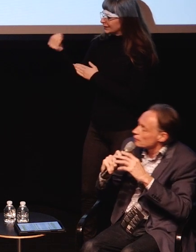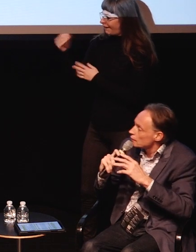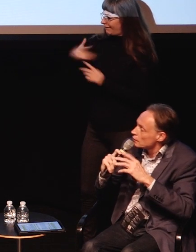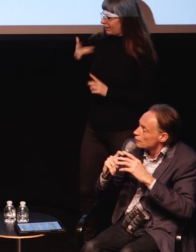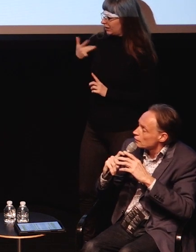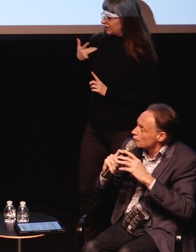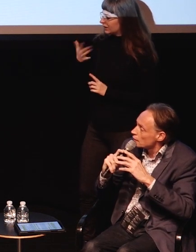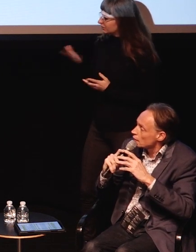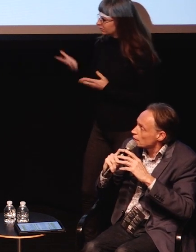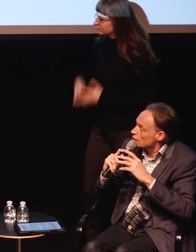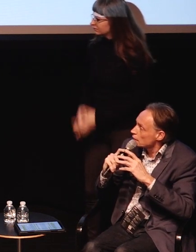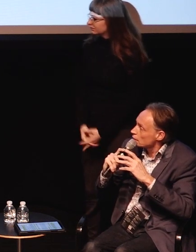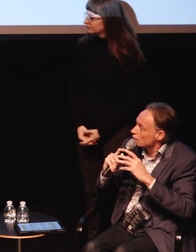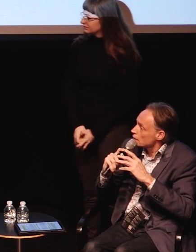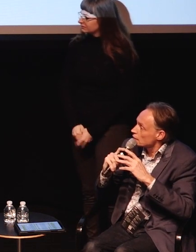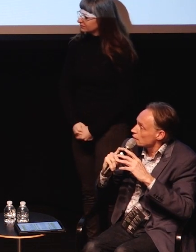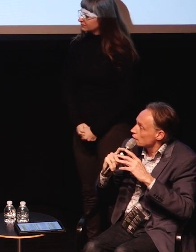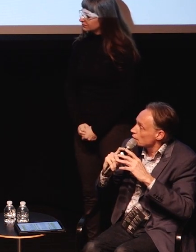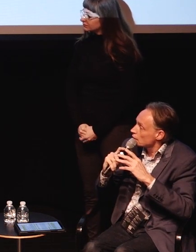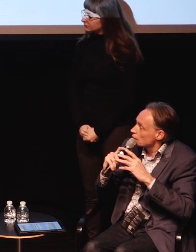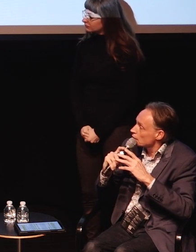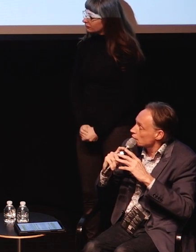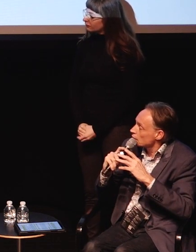So I feel